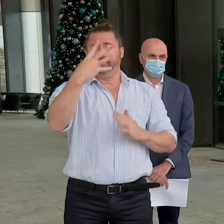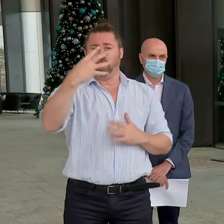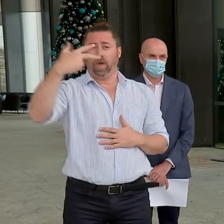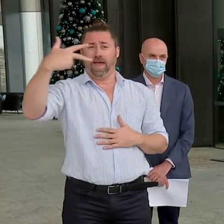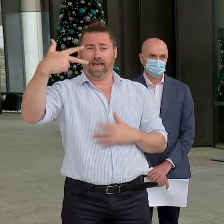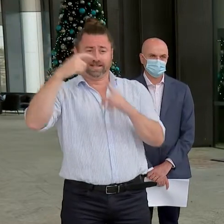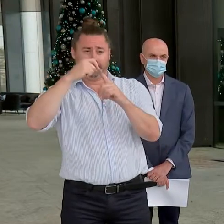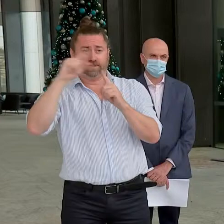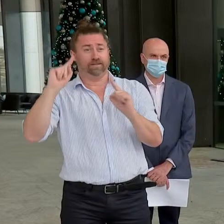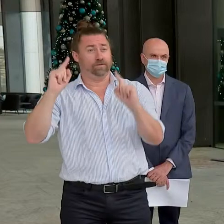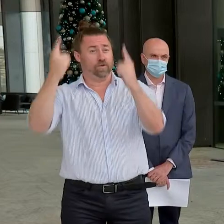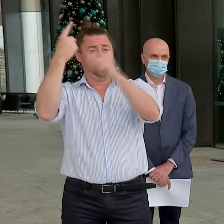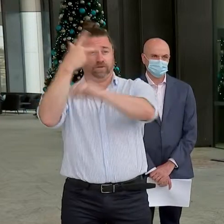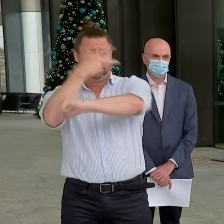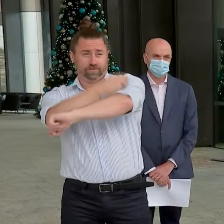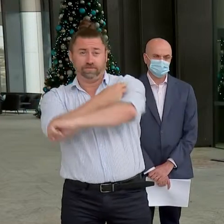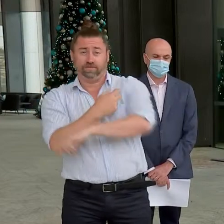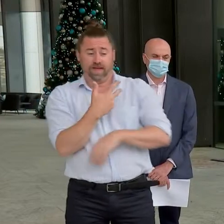dose and